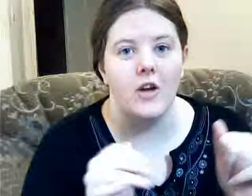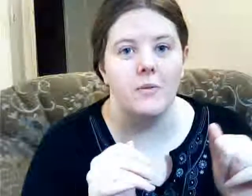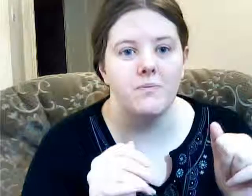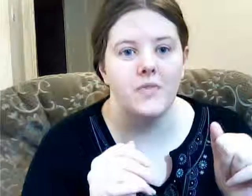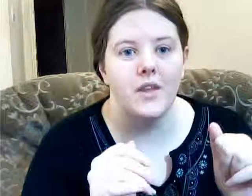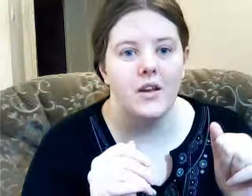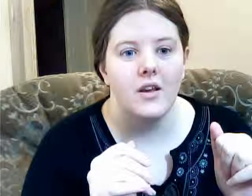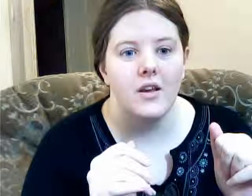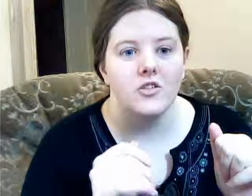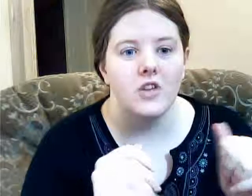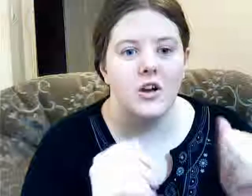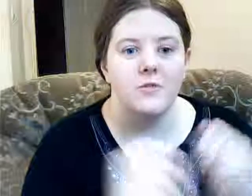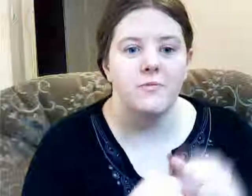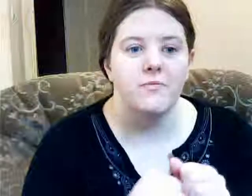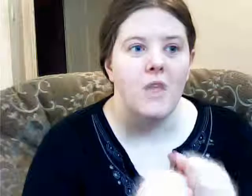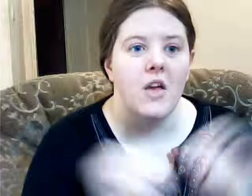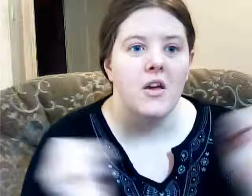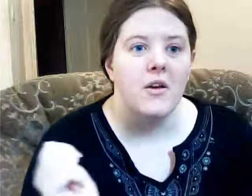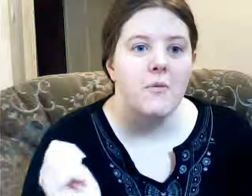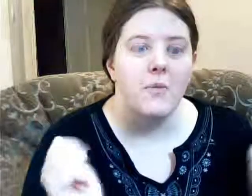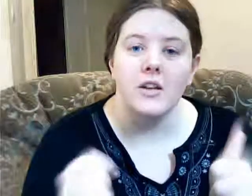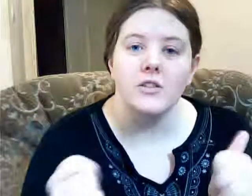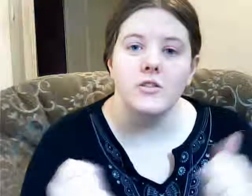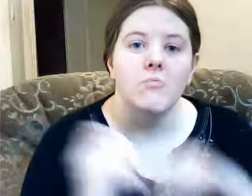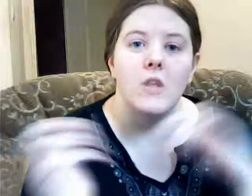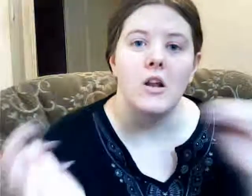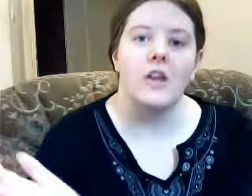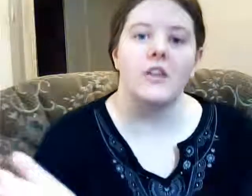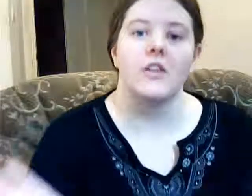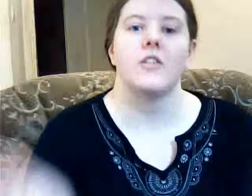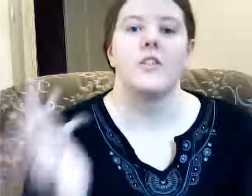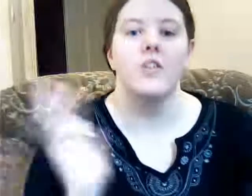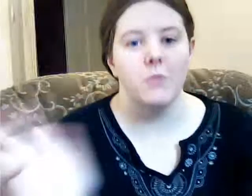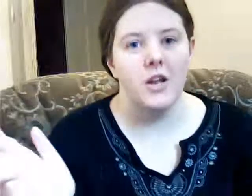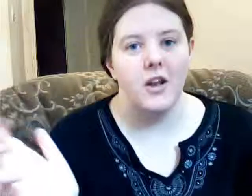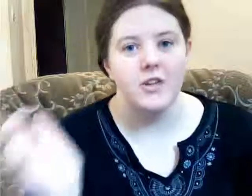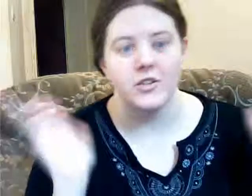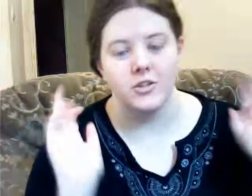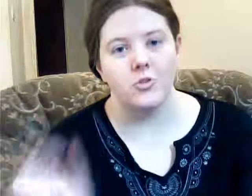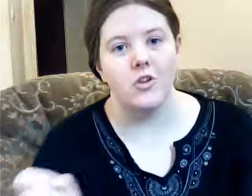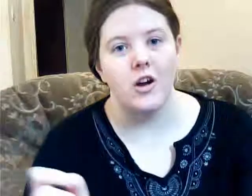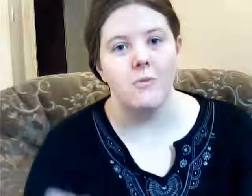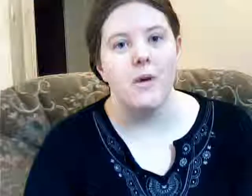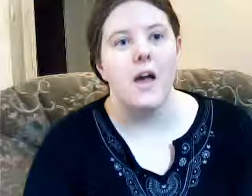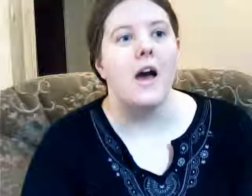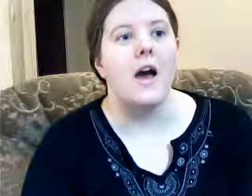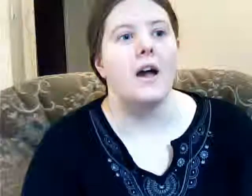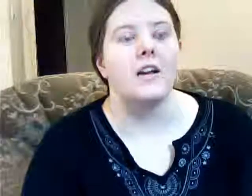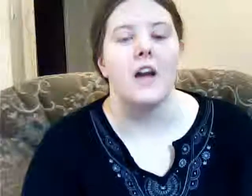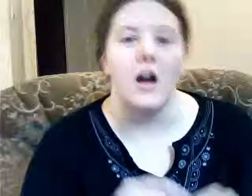so please like comment subscribe and i'll